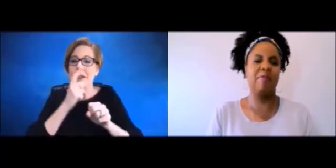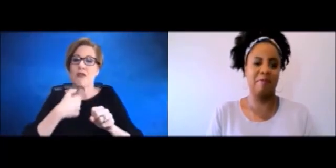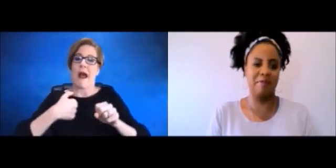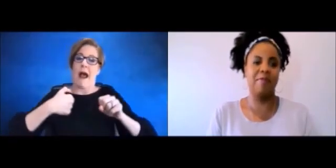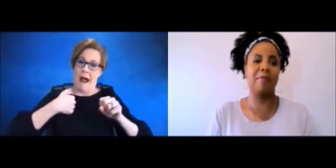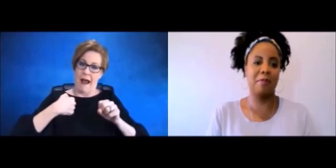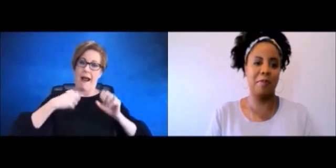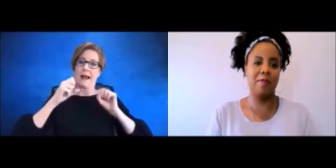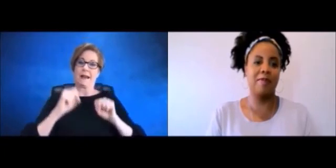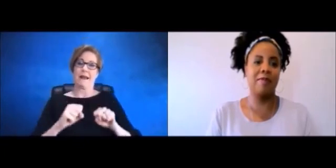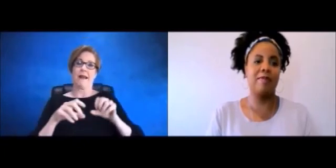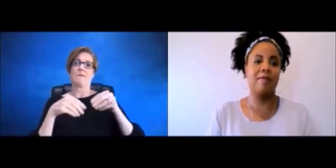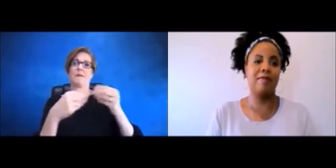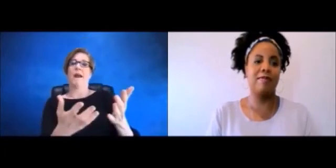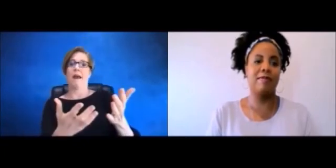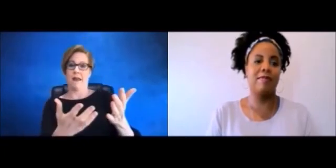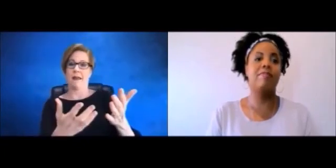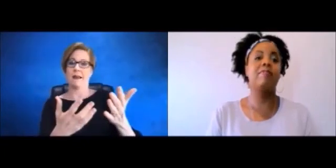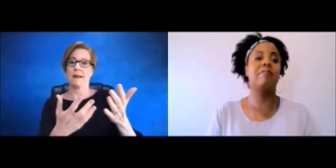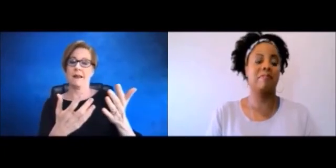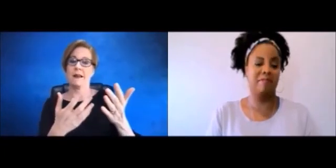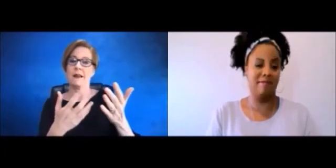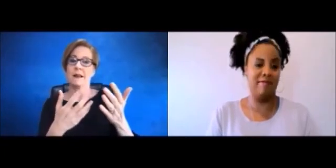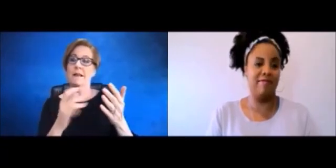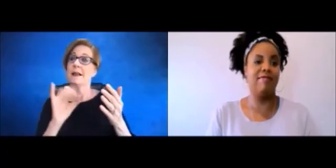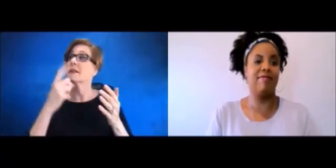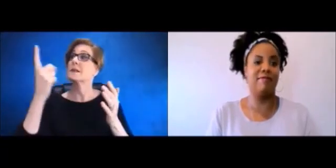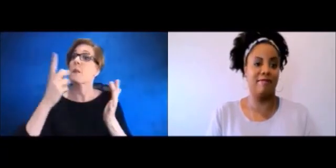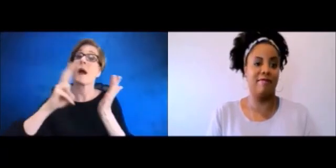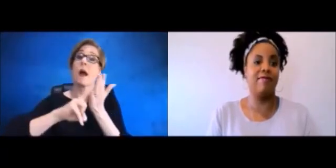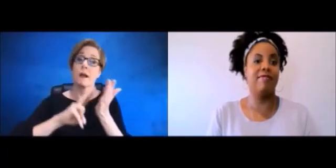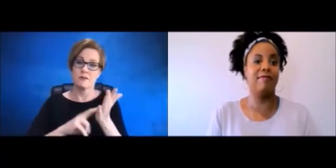good services, so that I knew if people contracted with me, I could provide